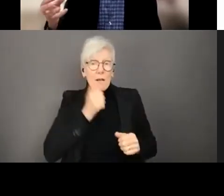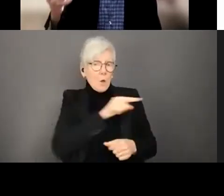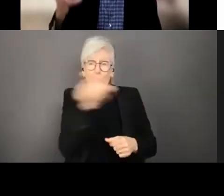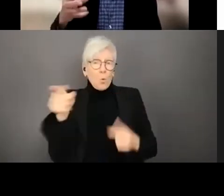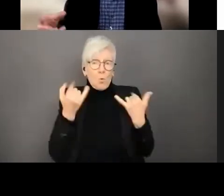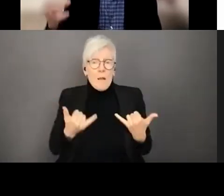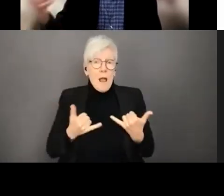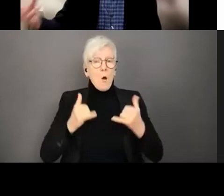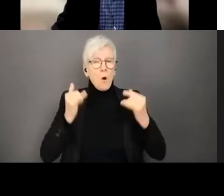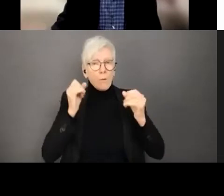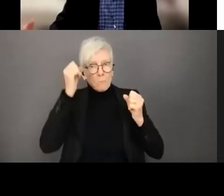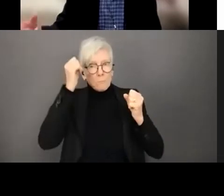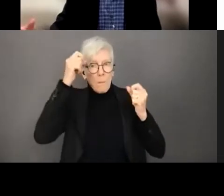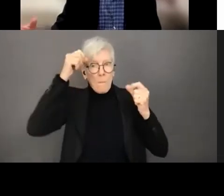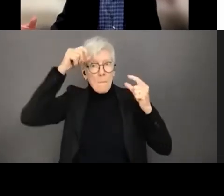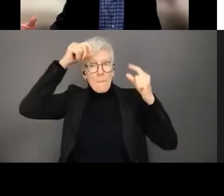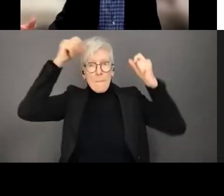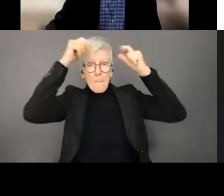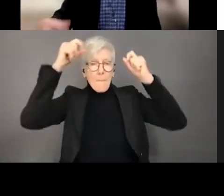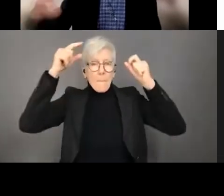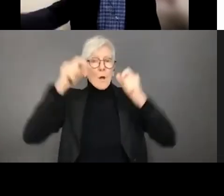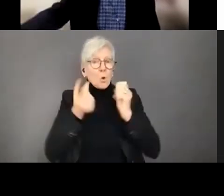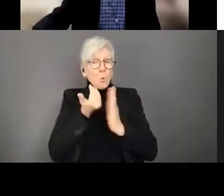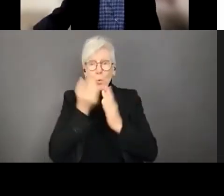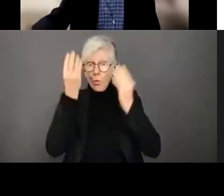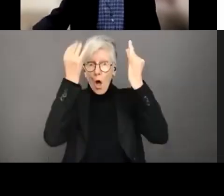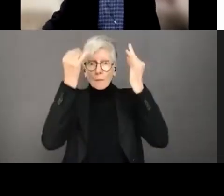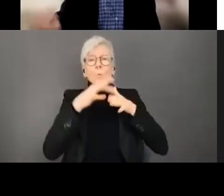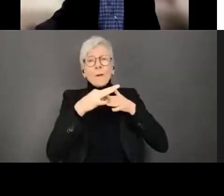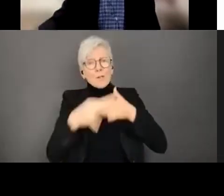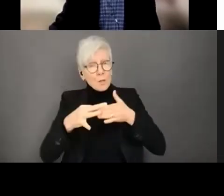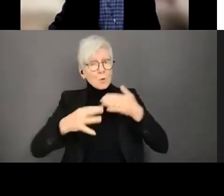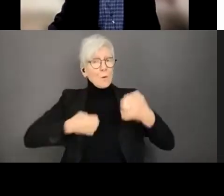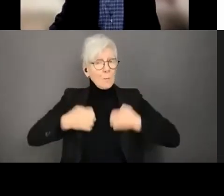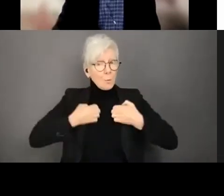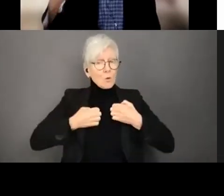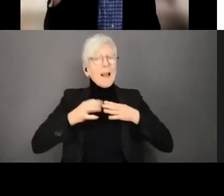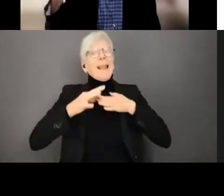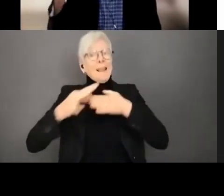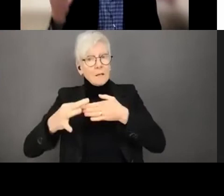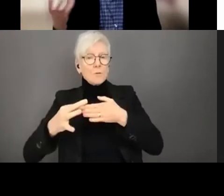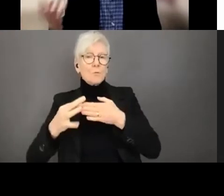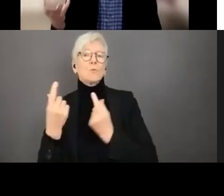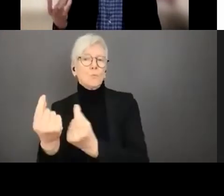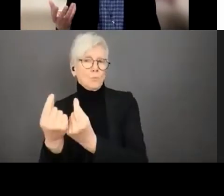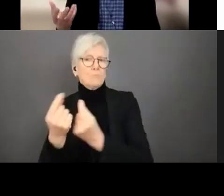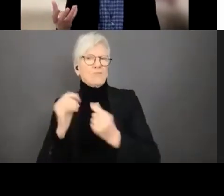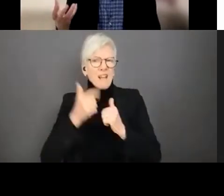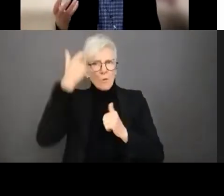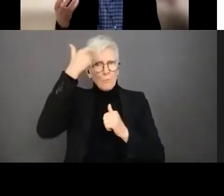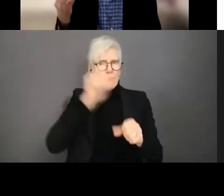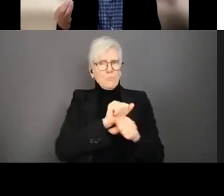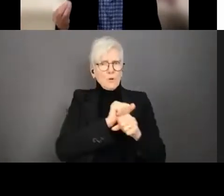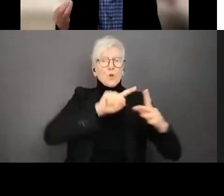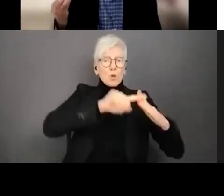and then each thought is connected to a feeling, and that leads us to behave in a certain way. Right? That's how the brain works. And